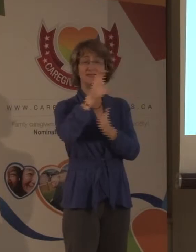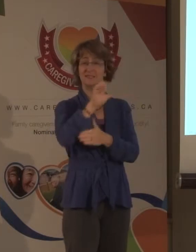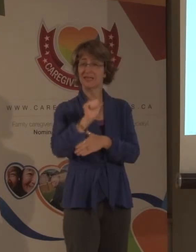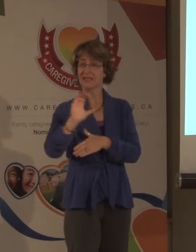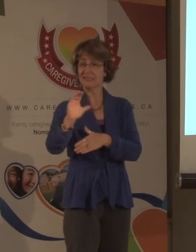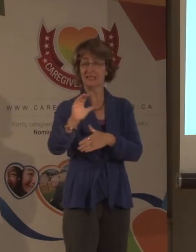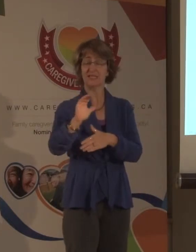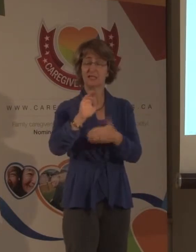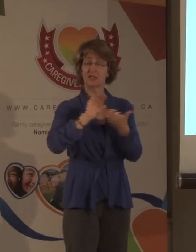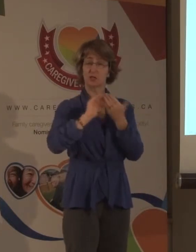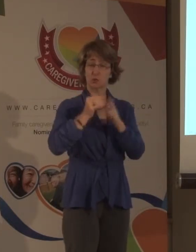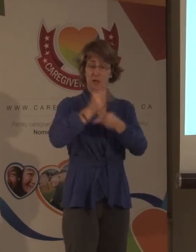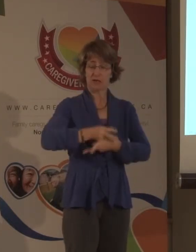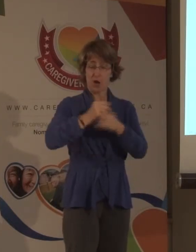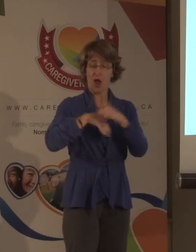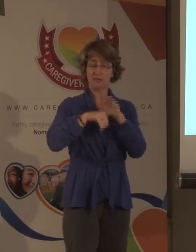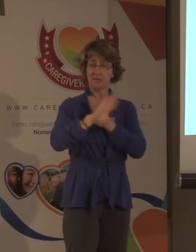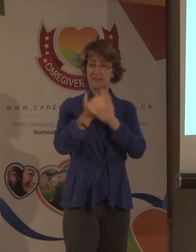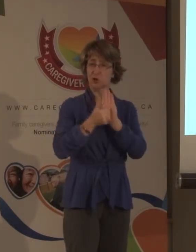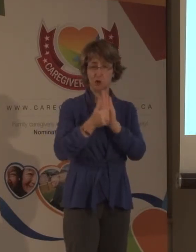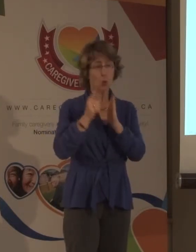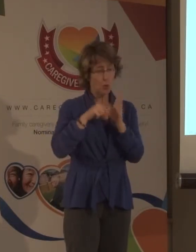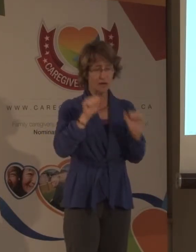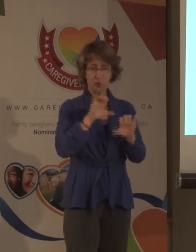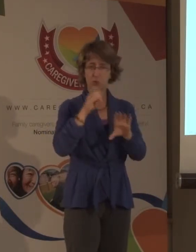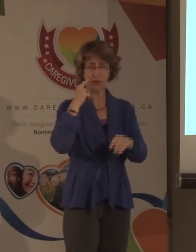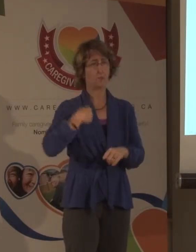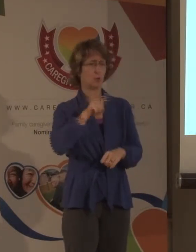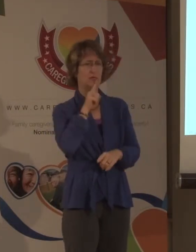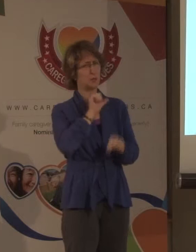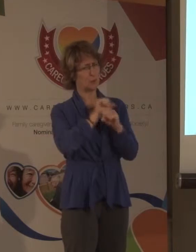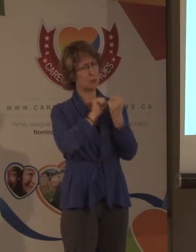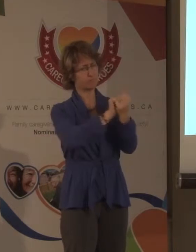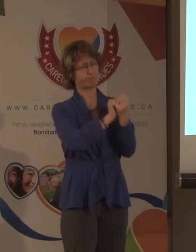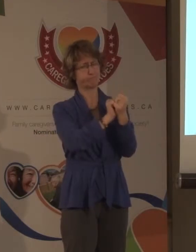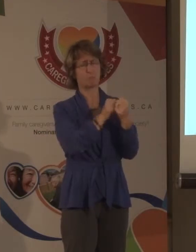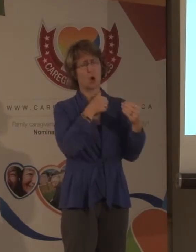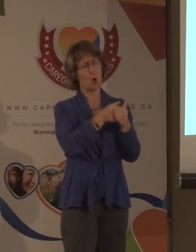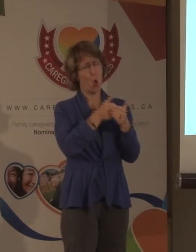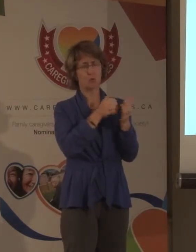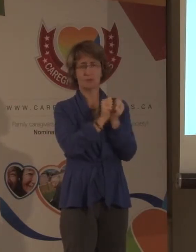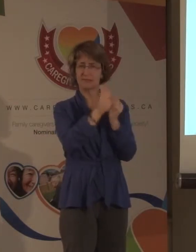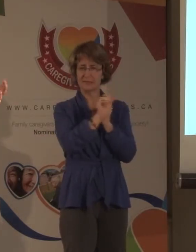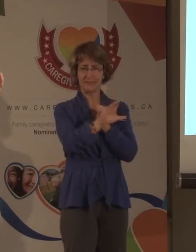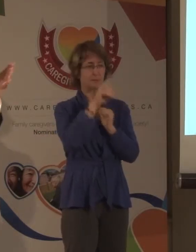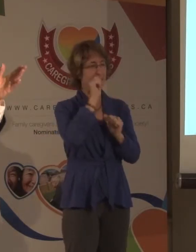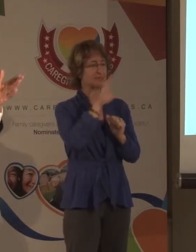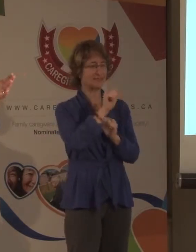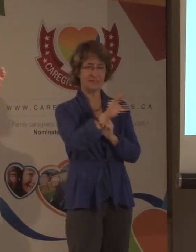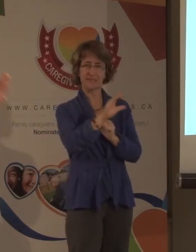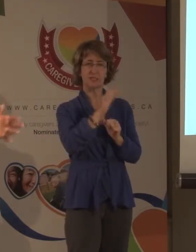Center able to do for her? And really, with Care Connect, we work very closely with CCAC, because they